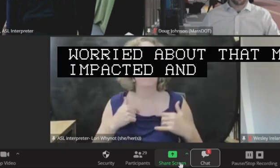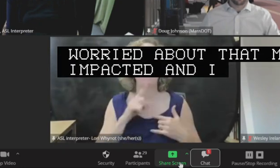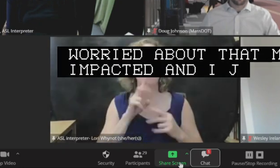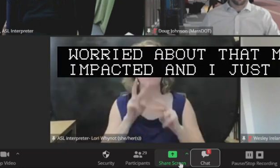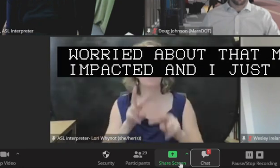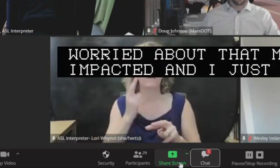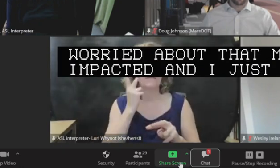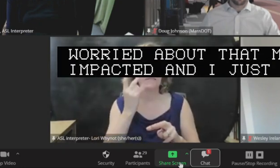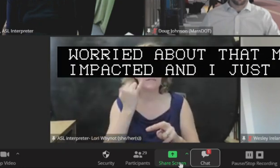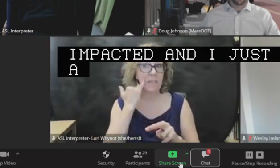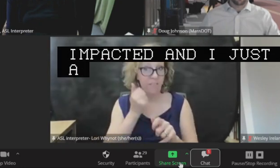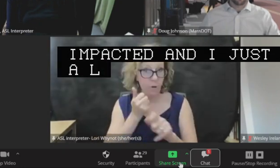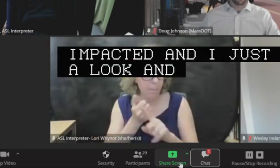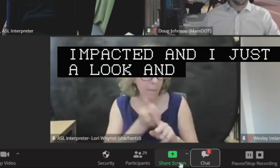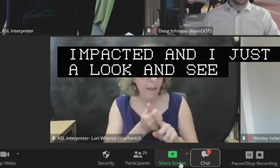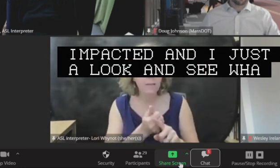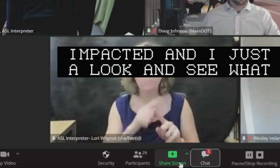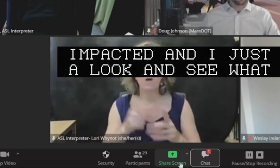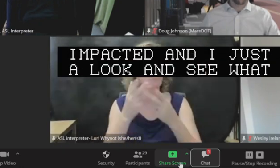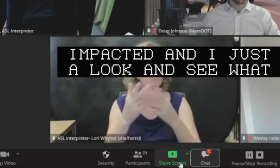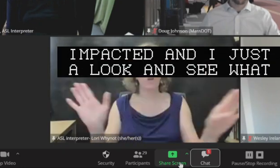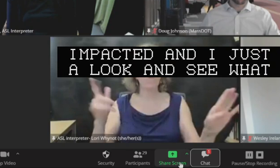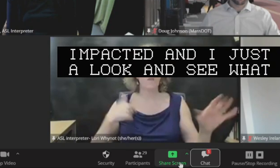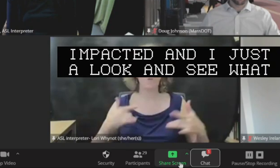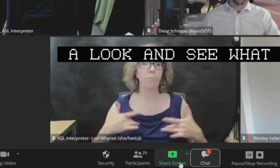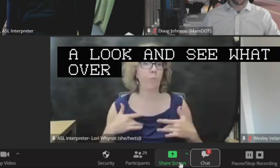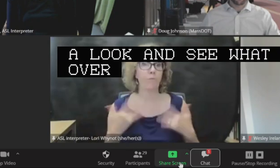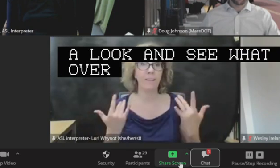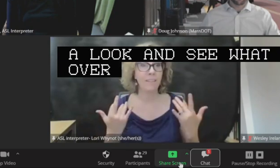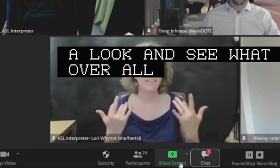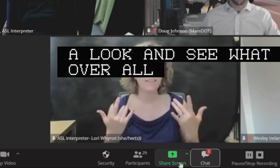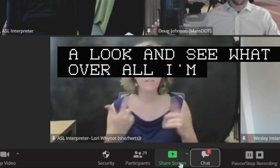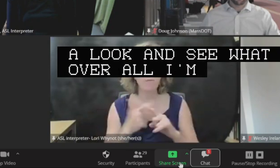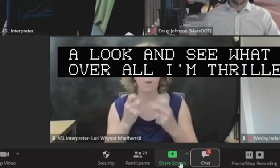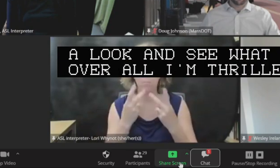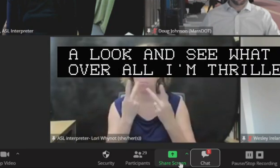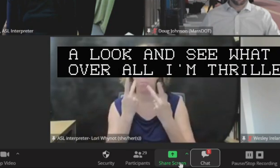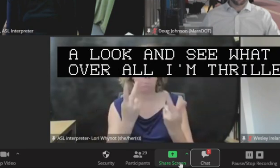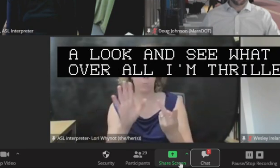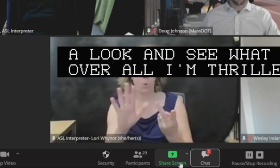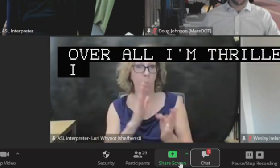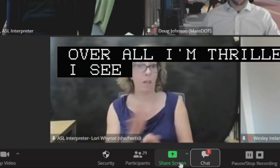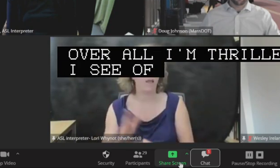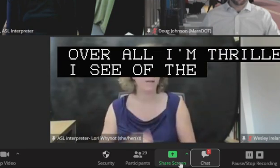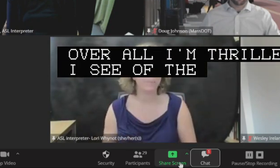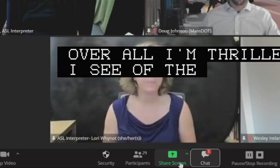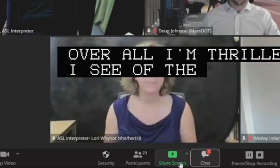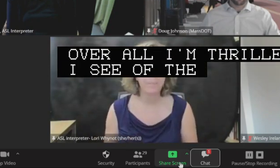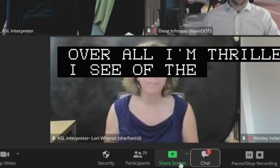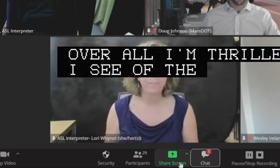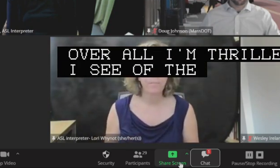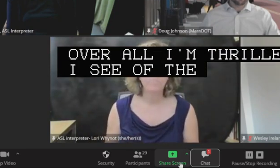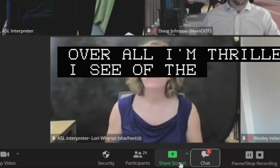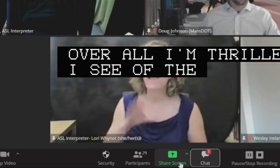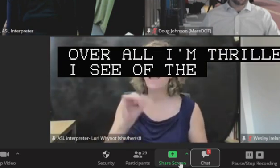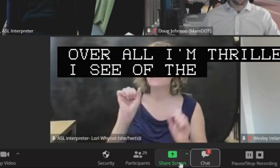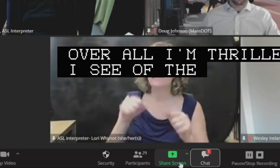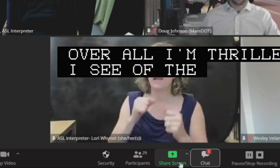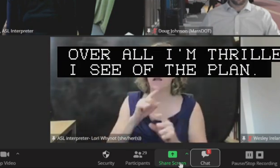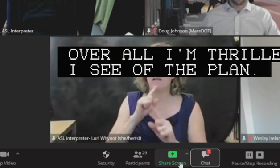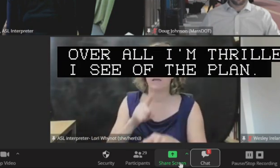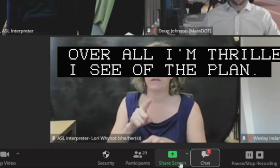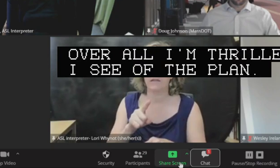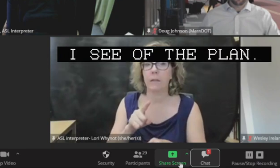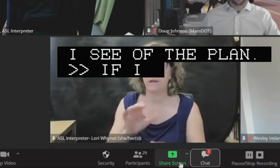are. But overall, I'm thrilled with what I see of the plan. And